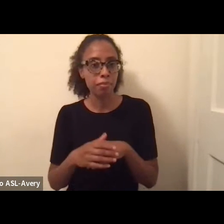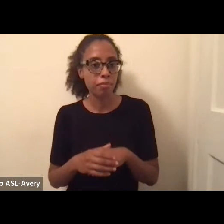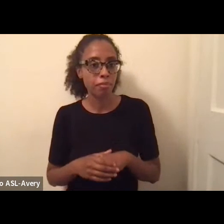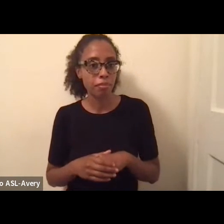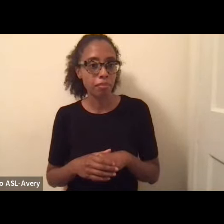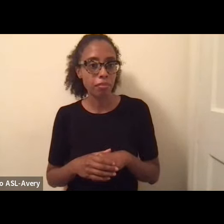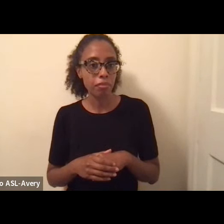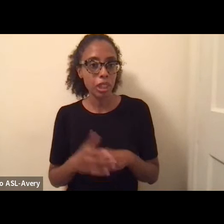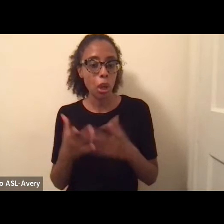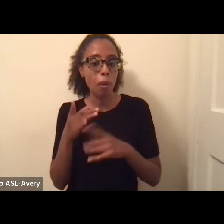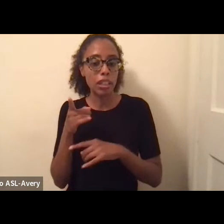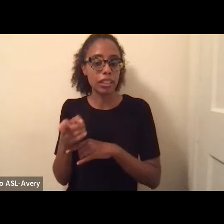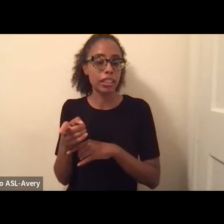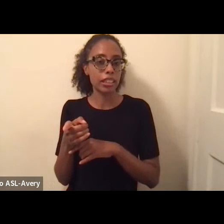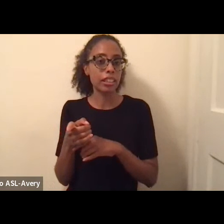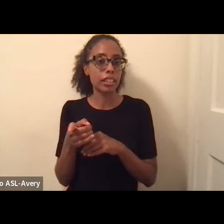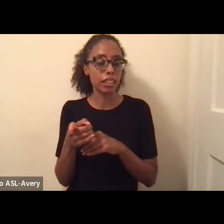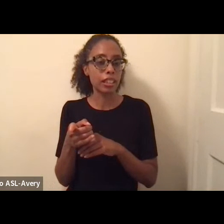what it is.